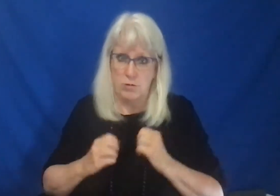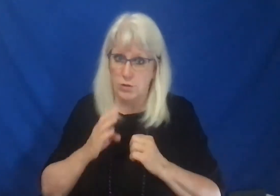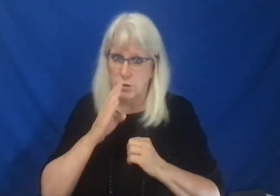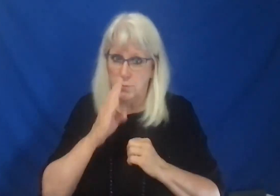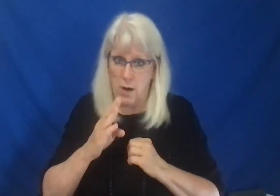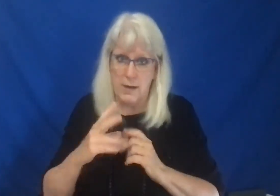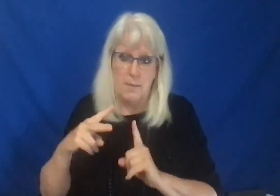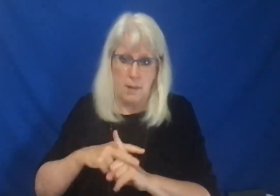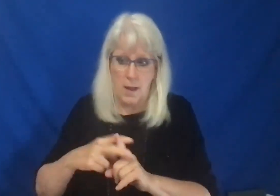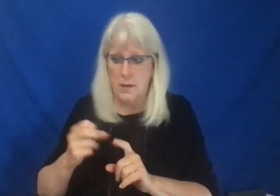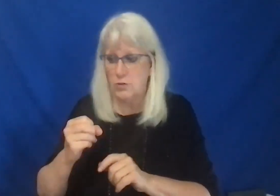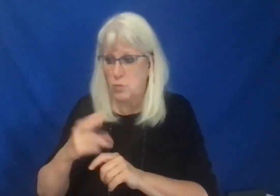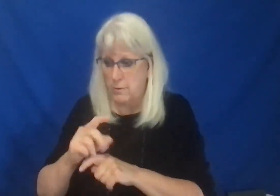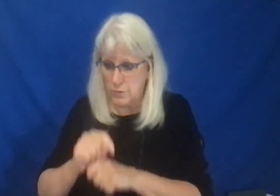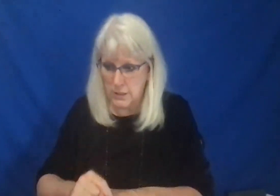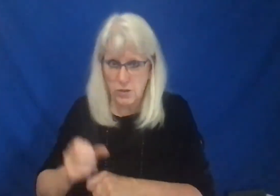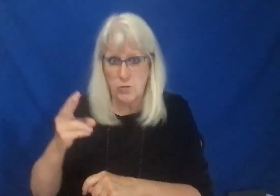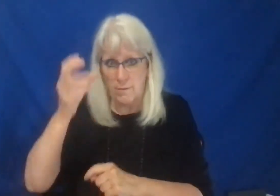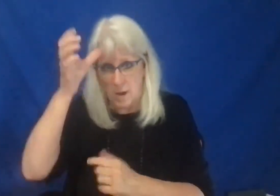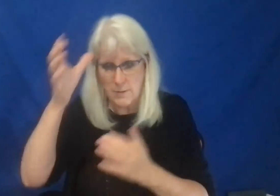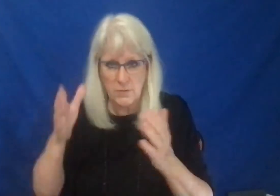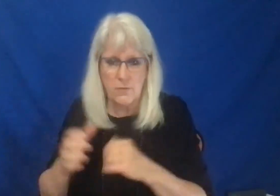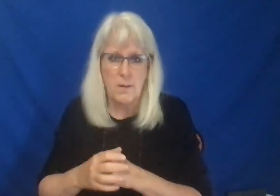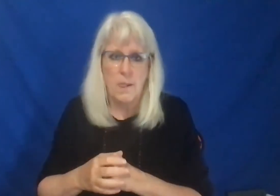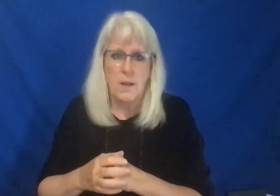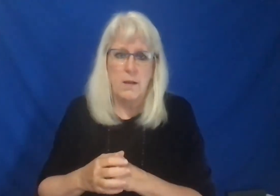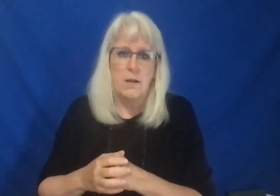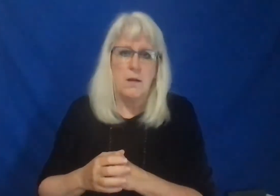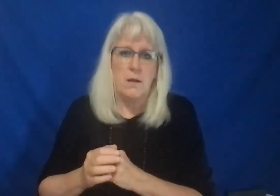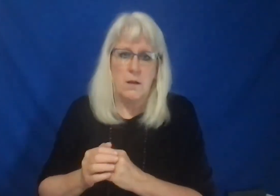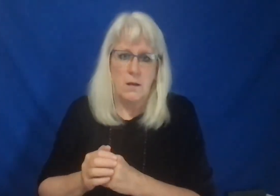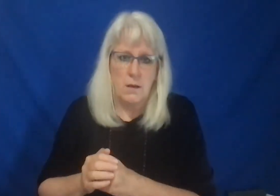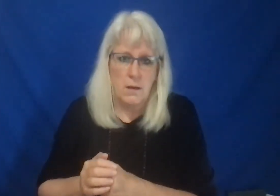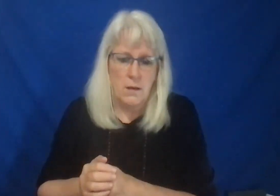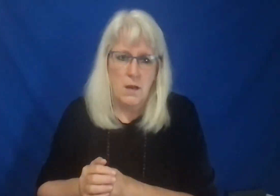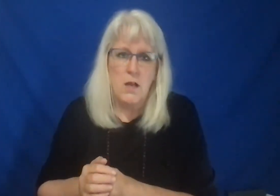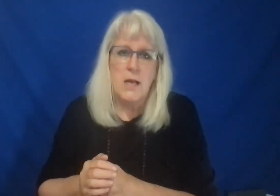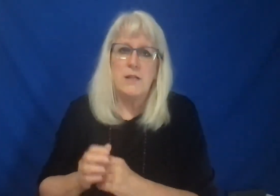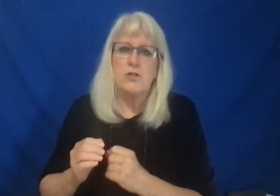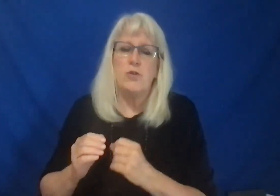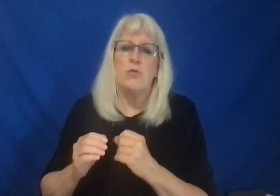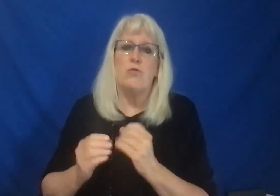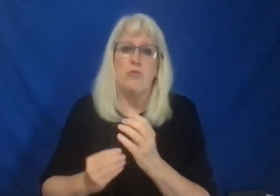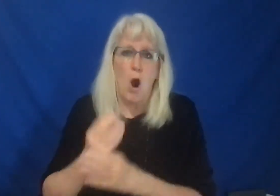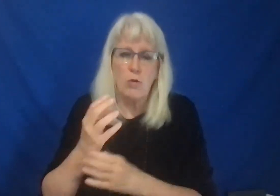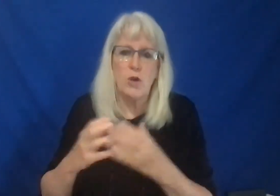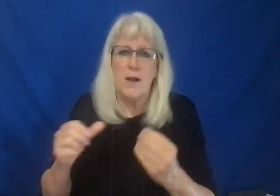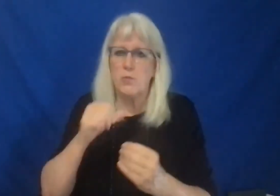12 concepts of service, is to outgrow binary dualistic thinking. You know, and I think I'm introduced to that